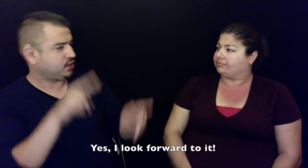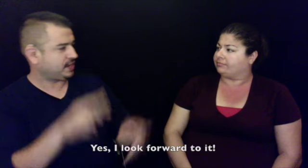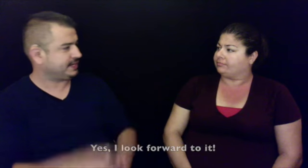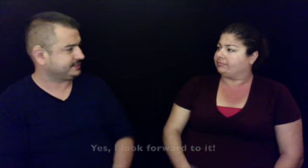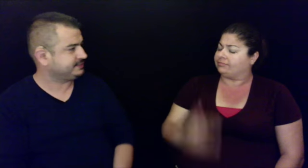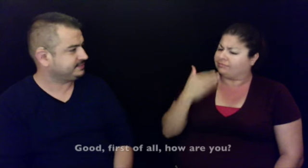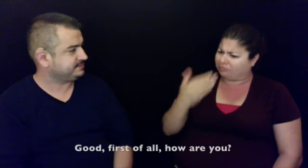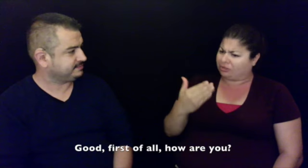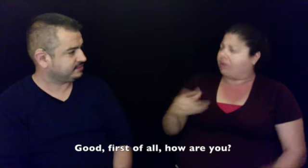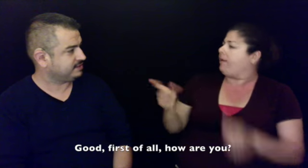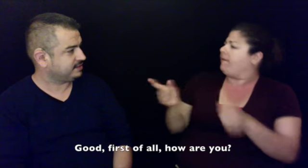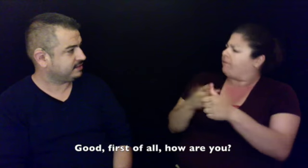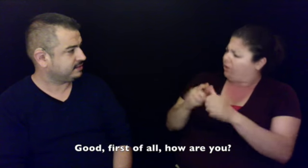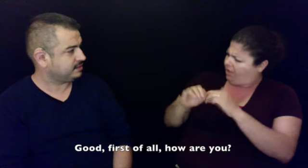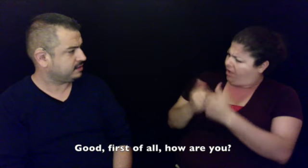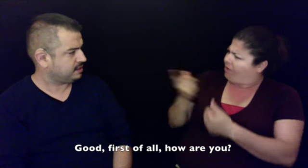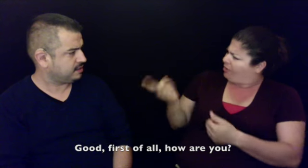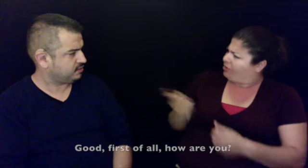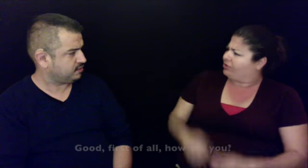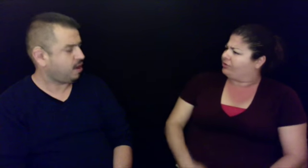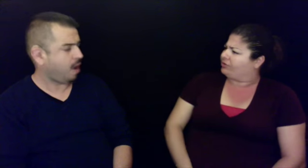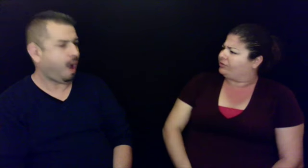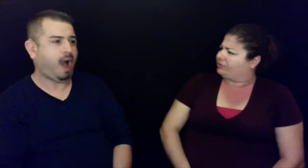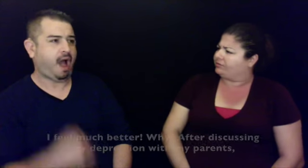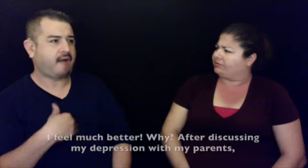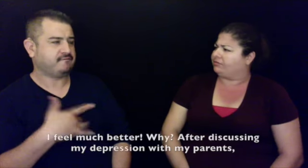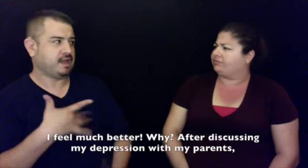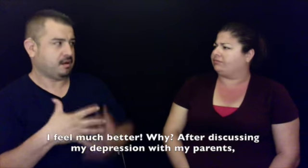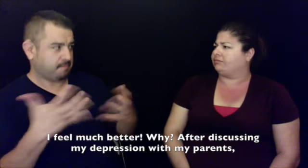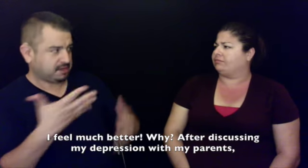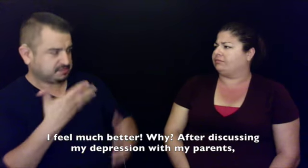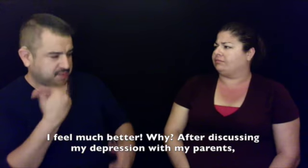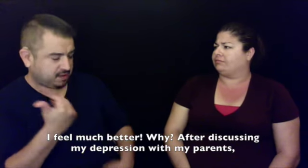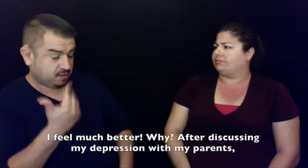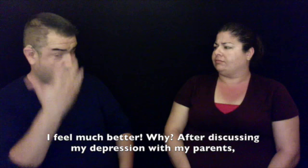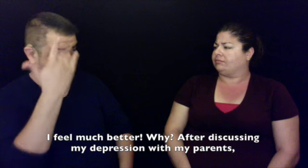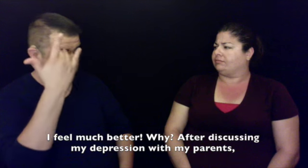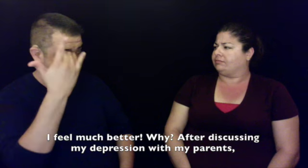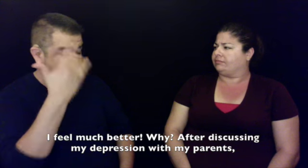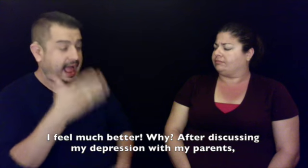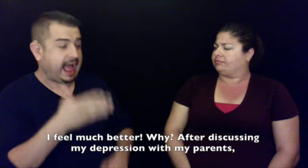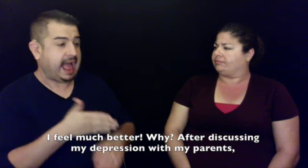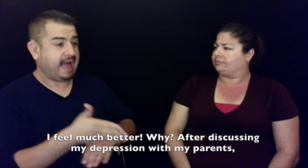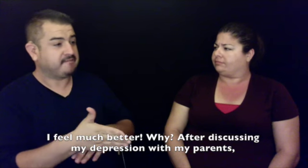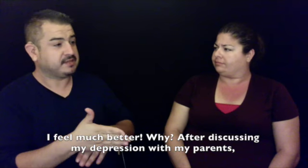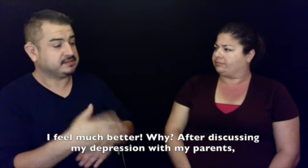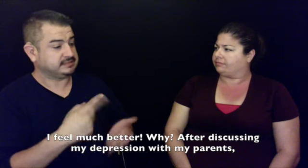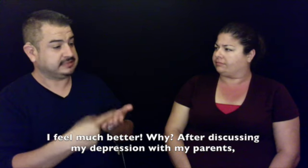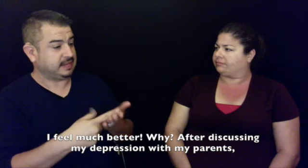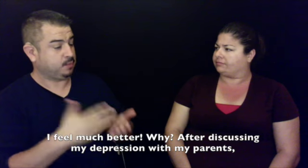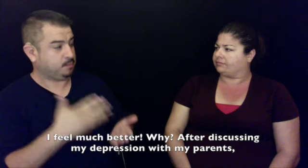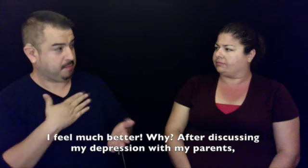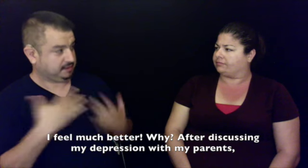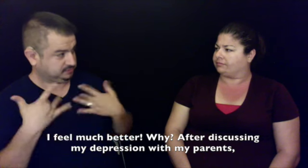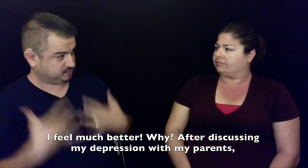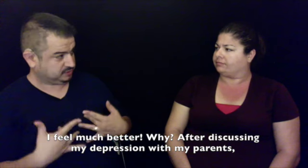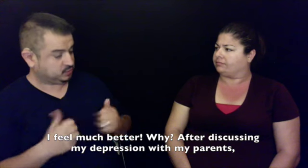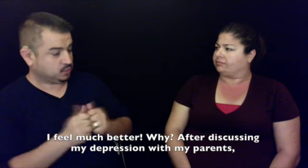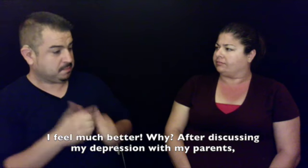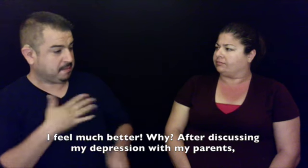Yes, I look forward to it. Good. First off, how are you? I feel much better. Why? After discussing my depression with my